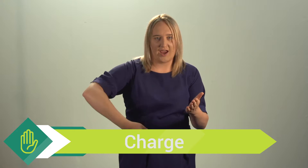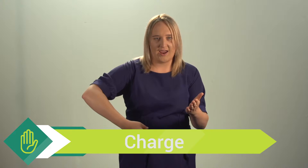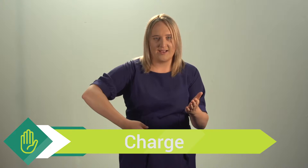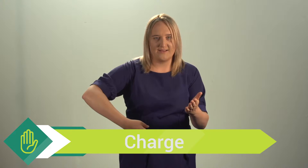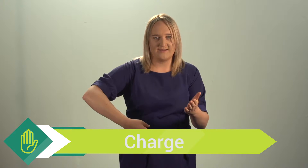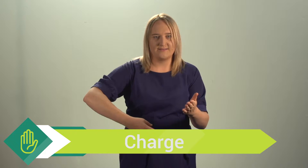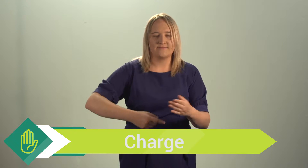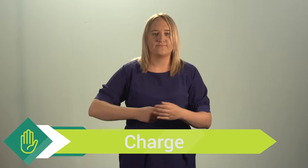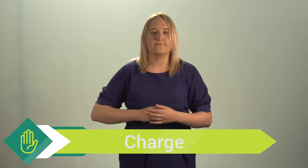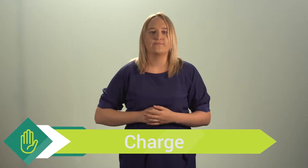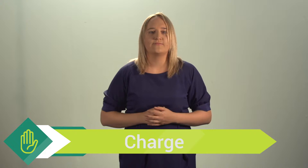Charge.